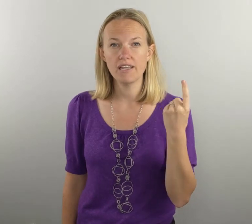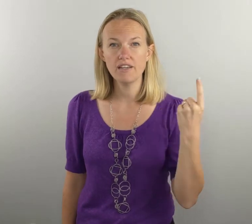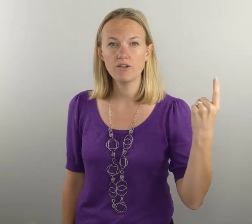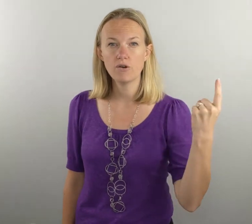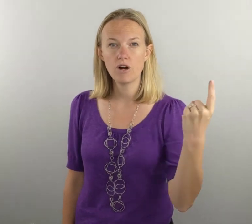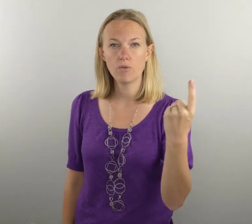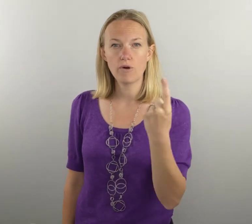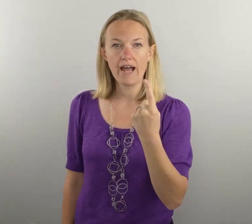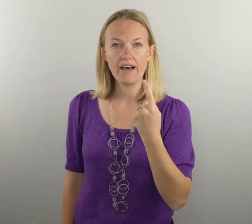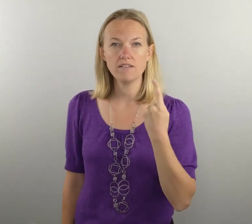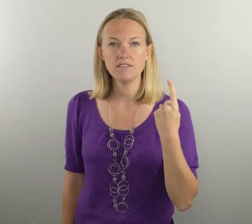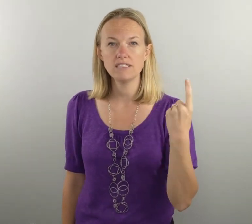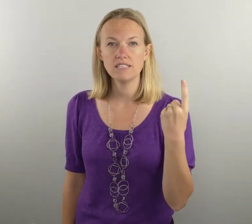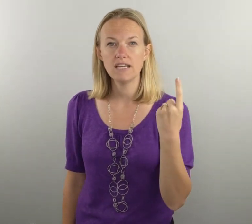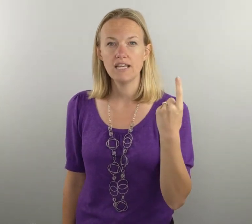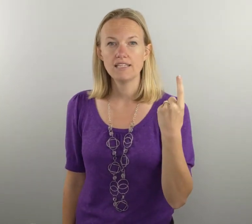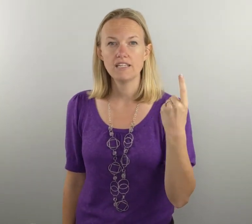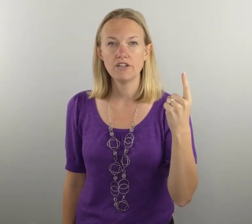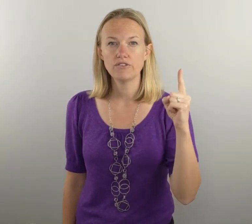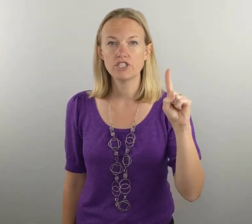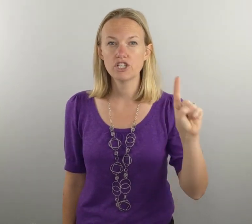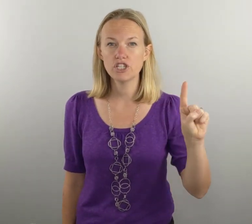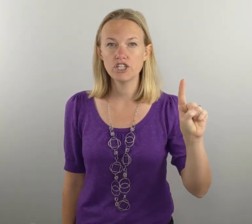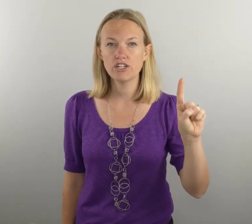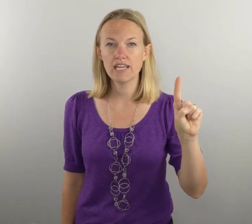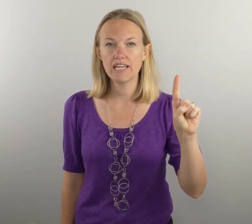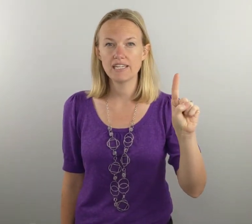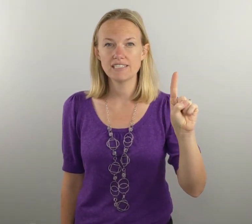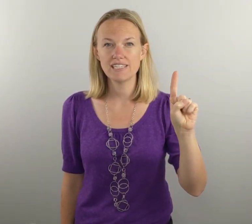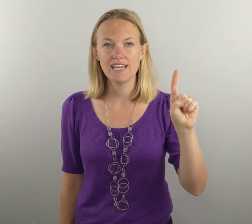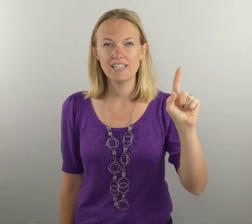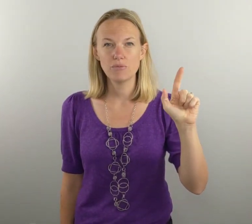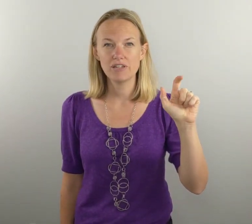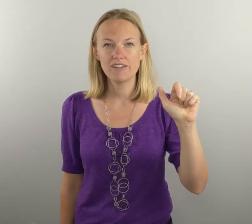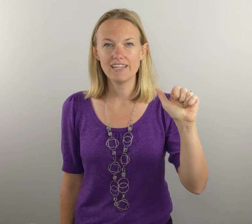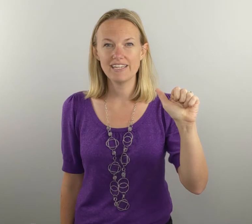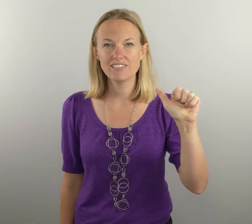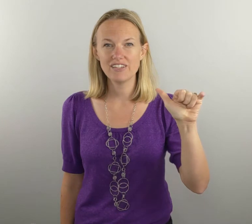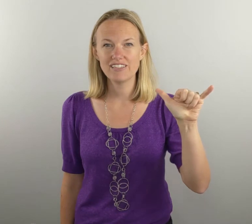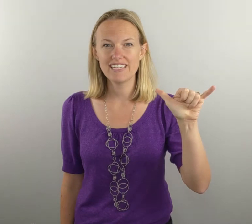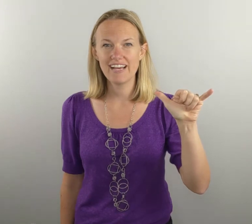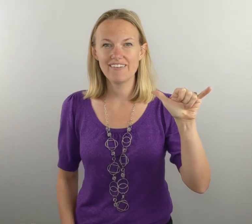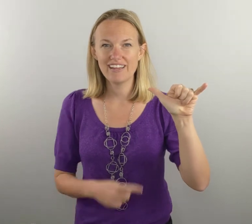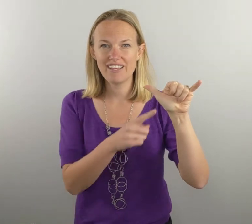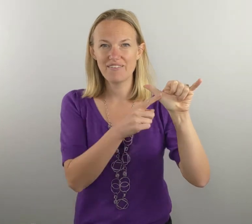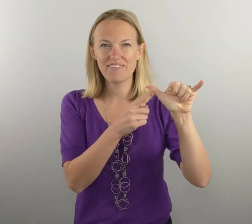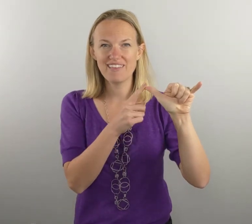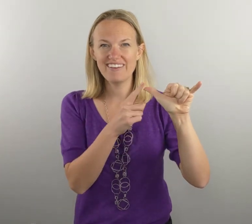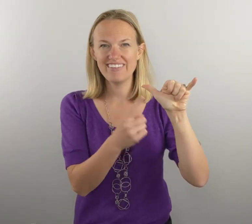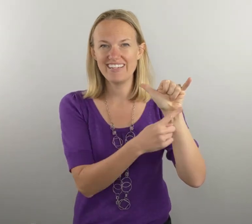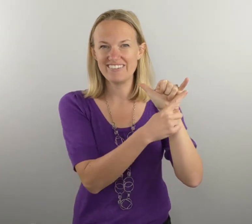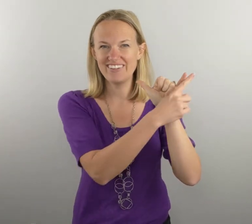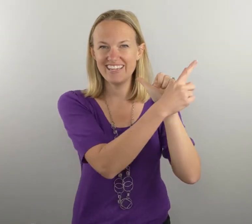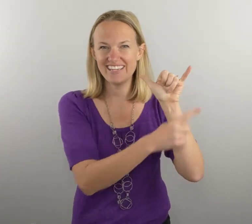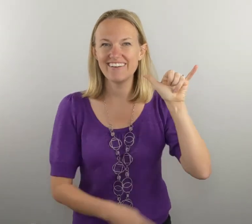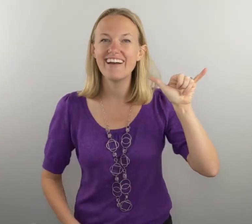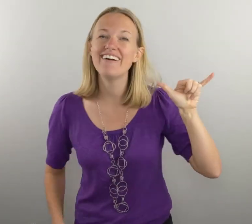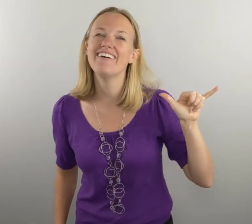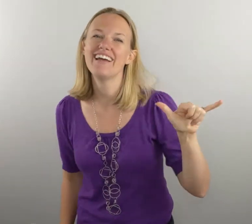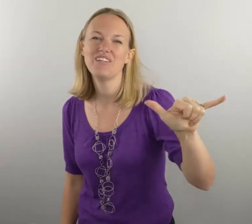You go around, then you turn your hand. You bring your index finger down, your thumb and your pinky go out, and you